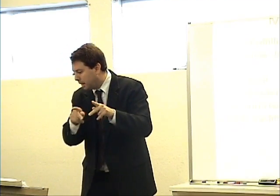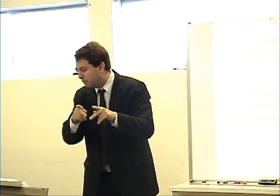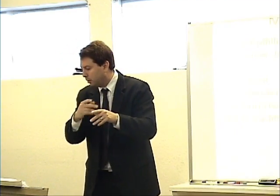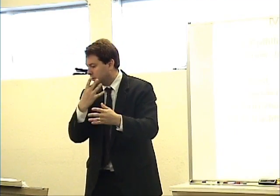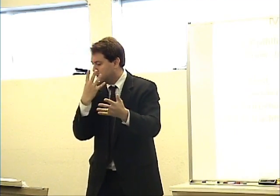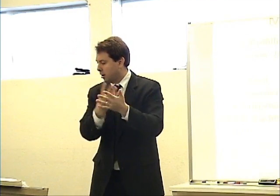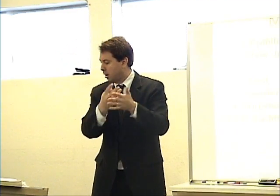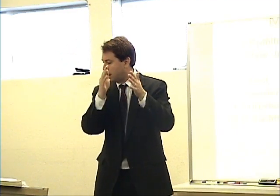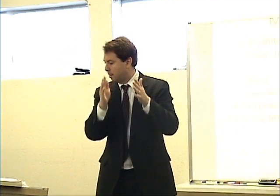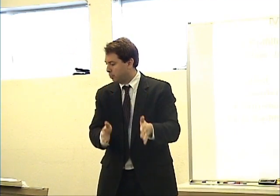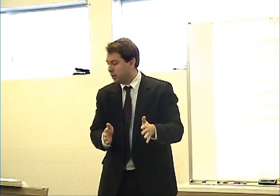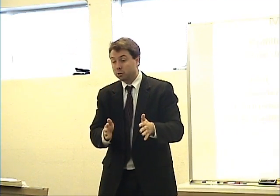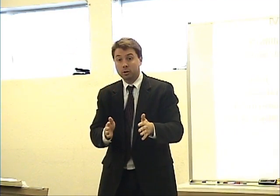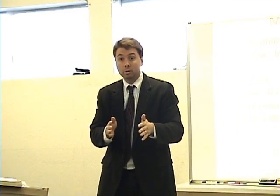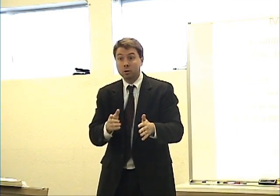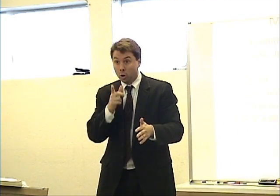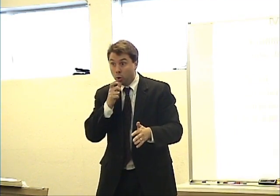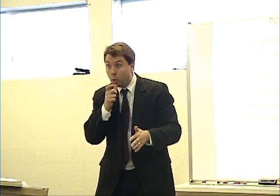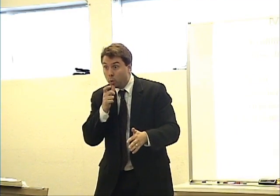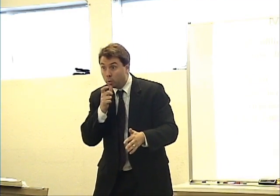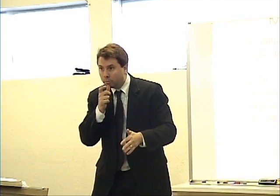people a prisoner. Who?